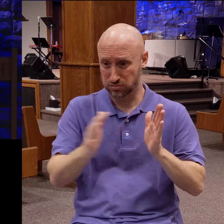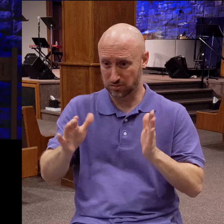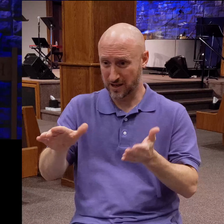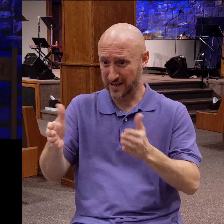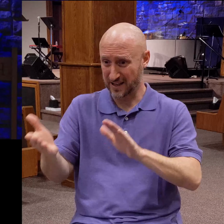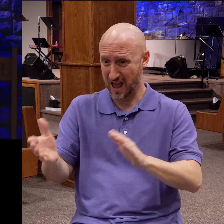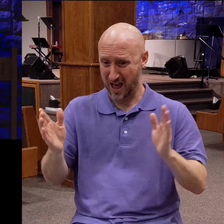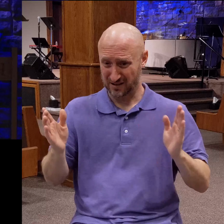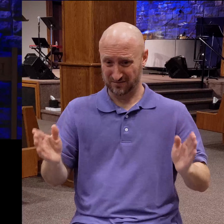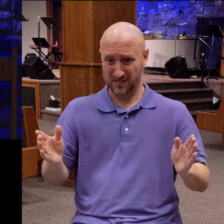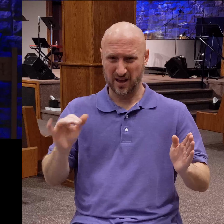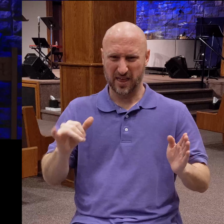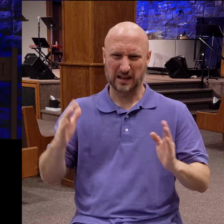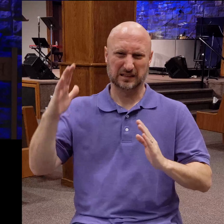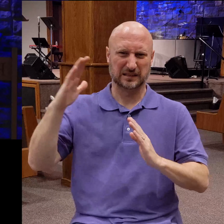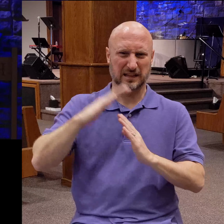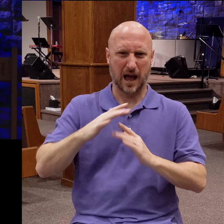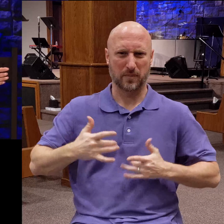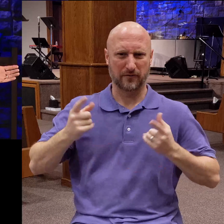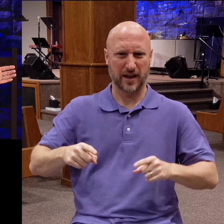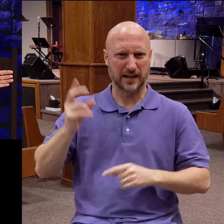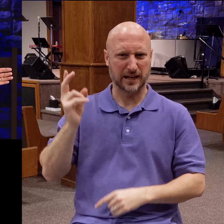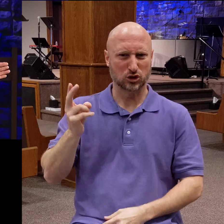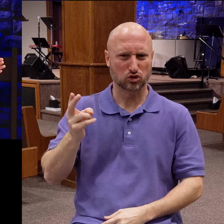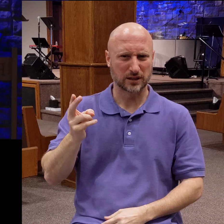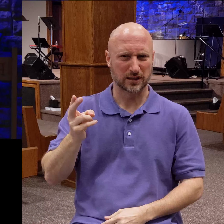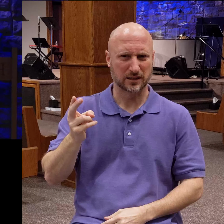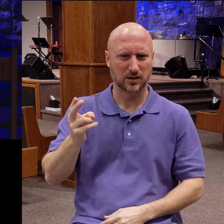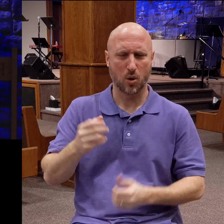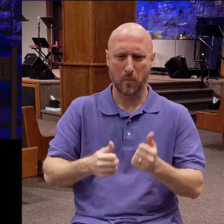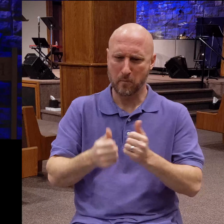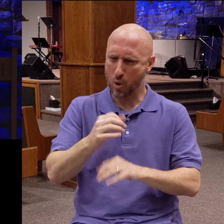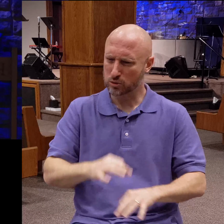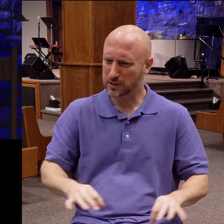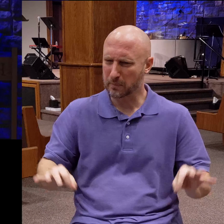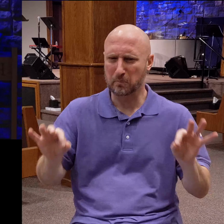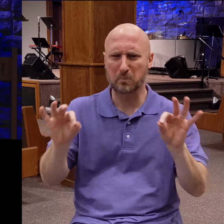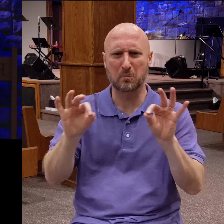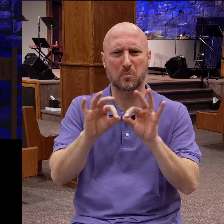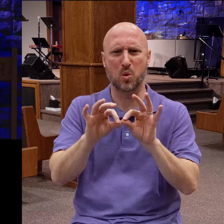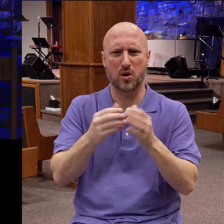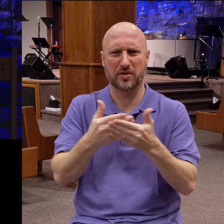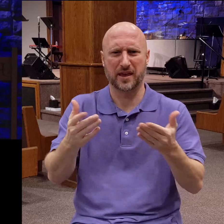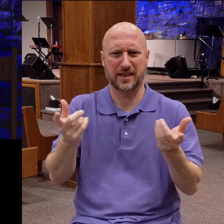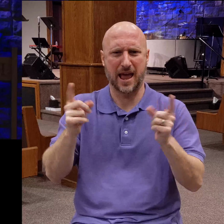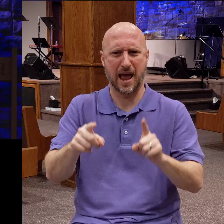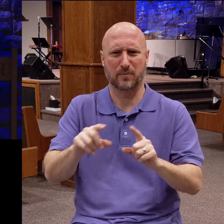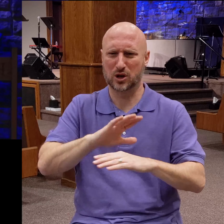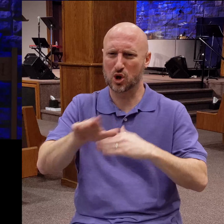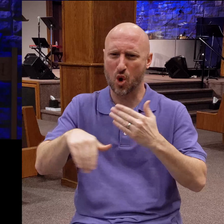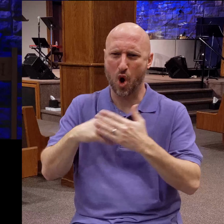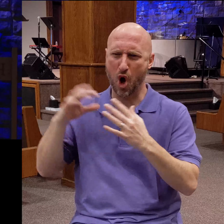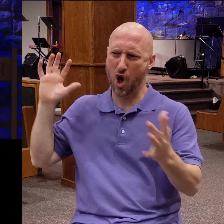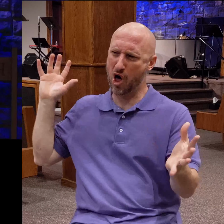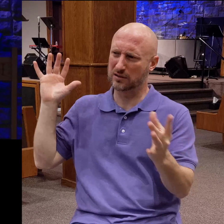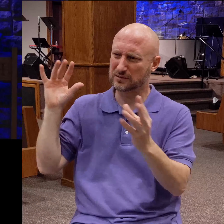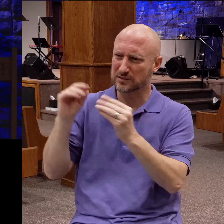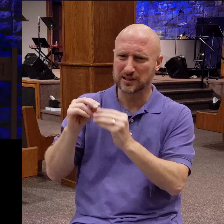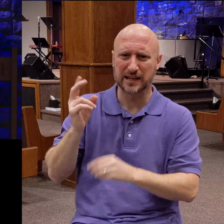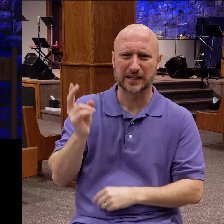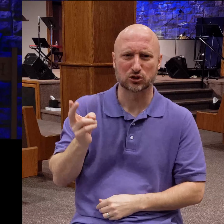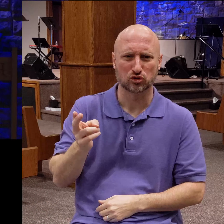the only, in comparison to all other things, significant thing that's taken place in regards to human